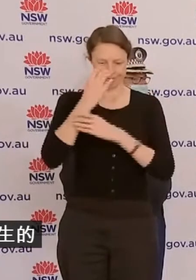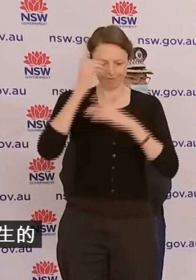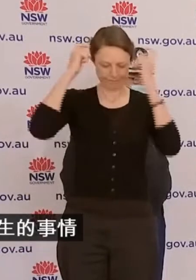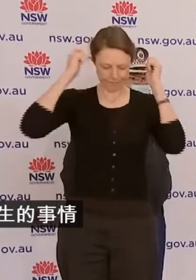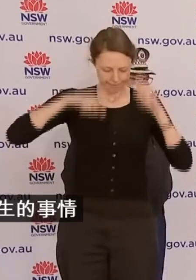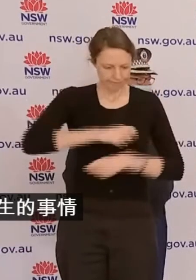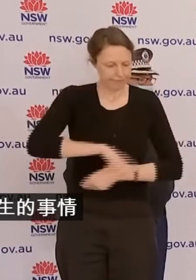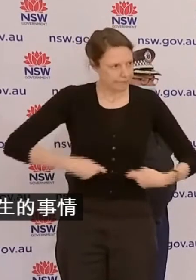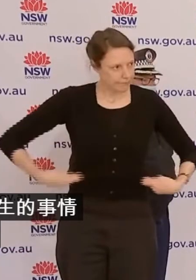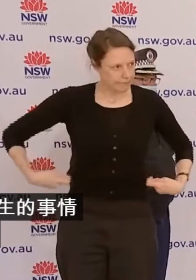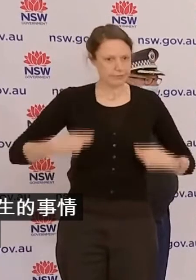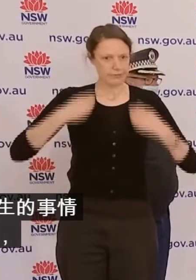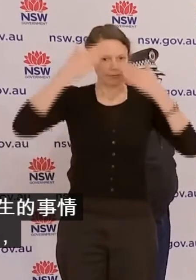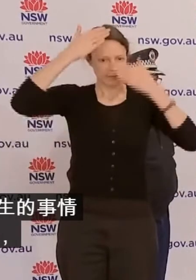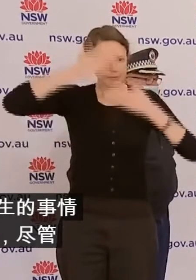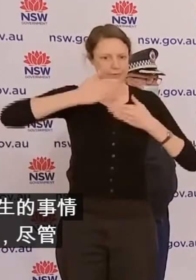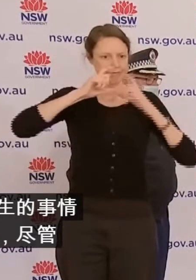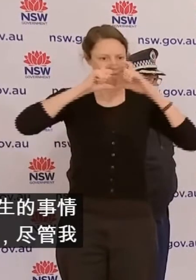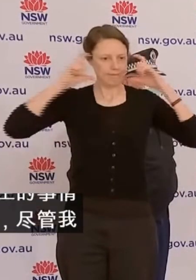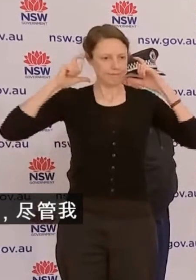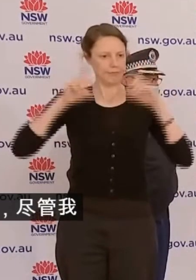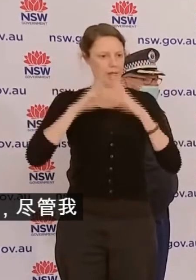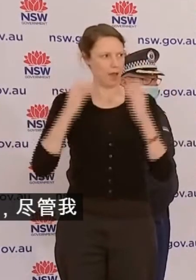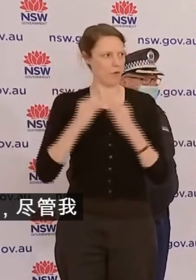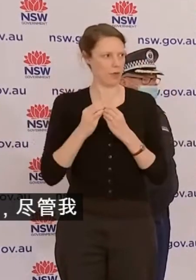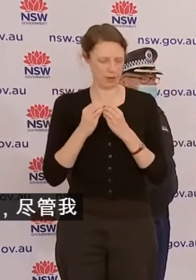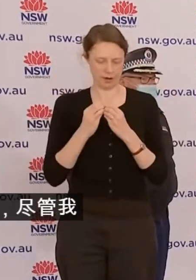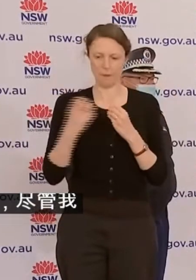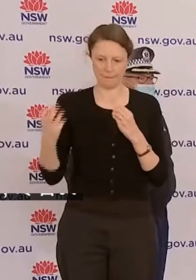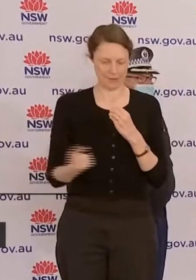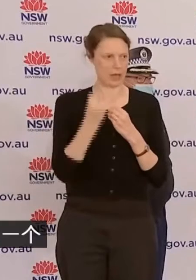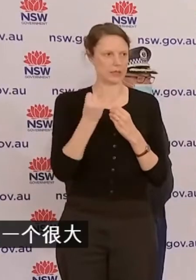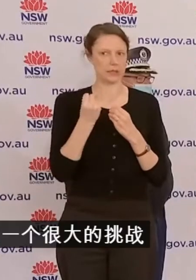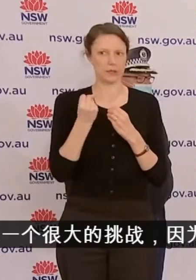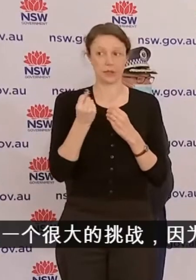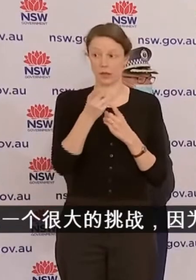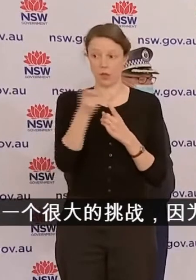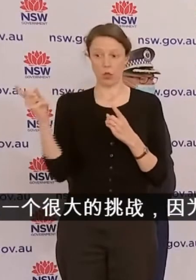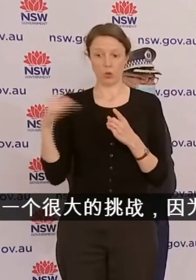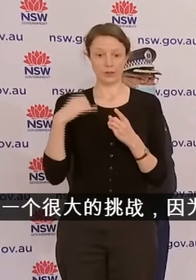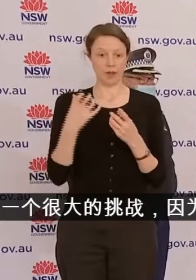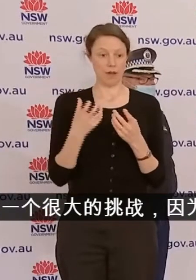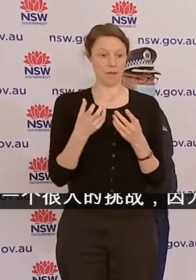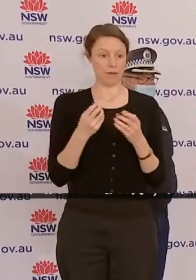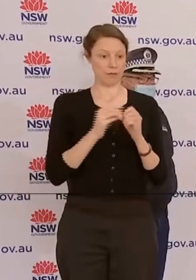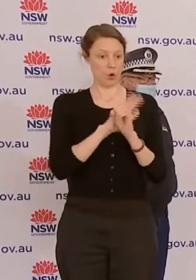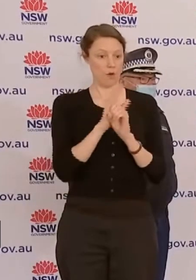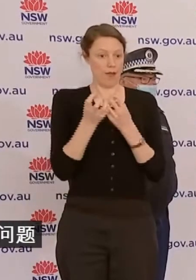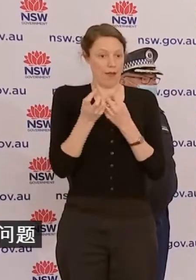No staff have been positive. I have to say, though, that I think that it remains a big challenge, because talking